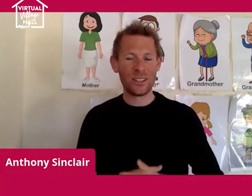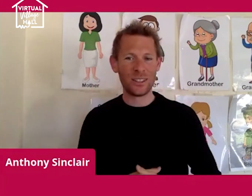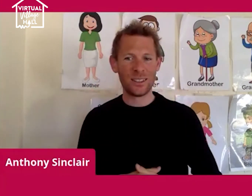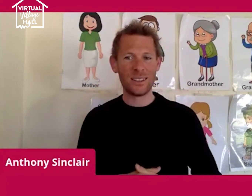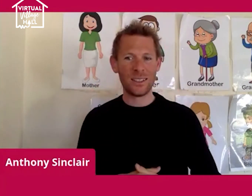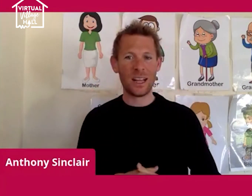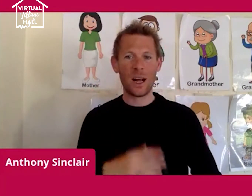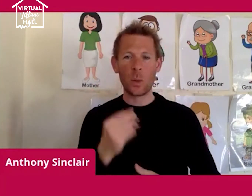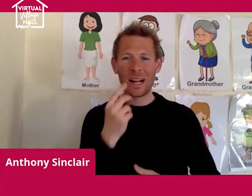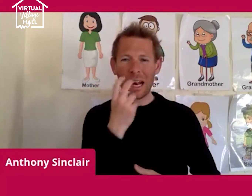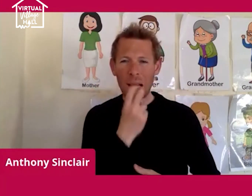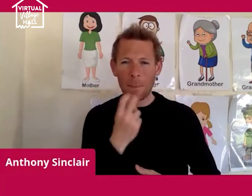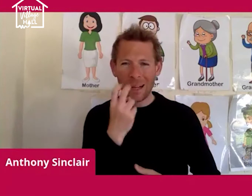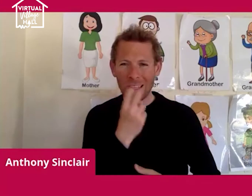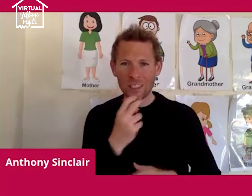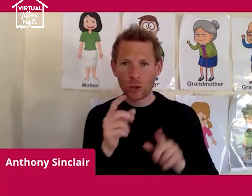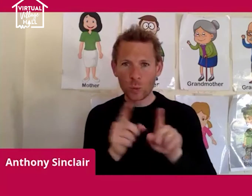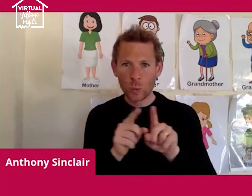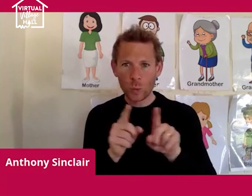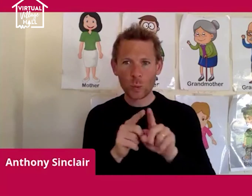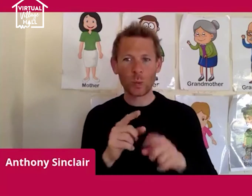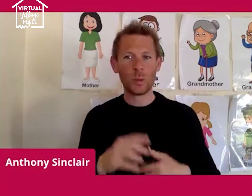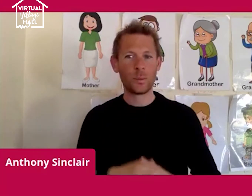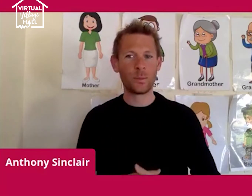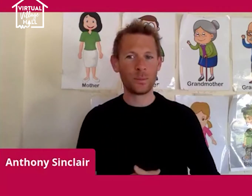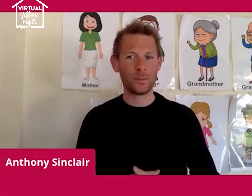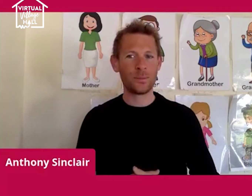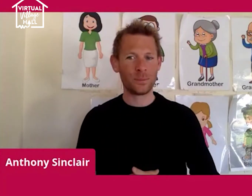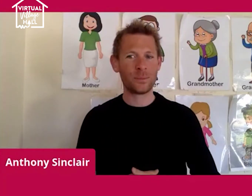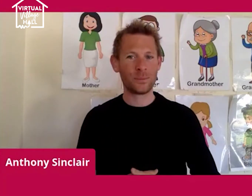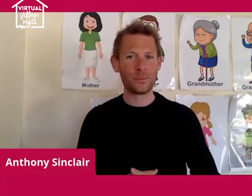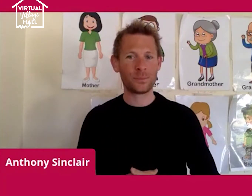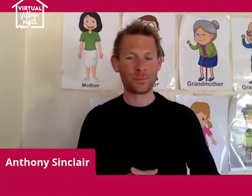we're saying, so engage your face as you do it, and lip pattern as well.